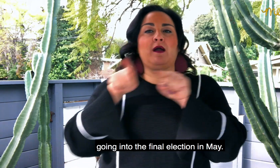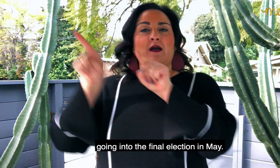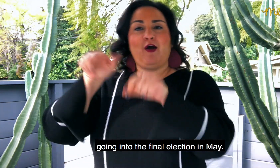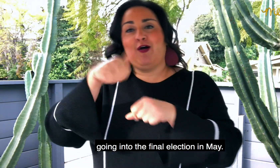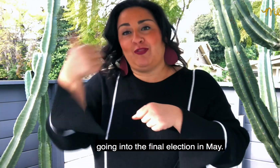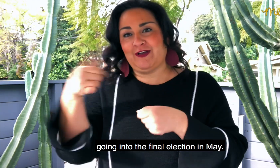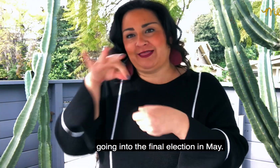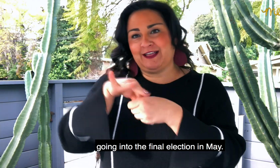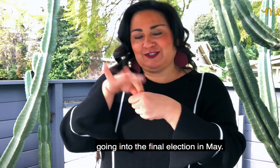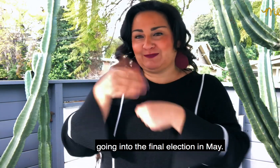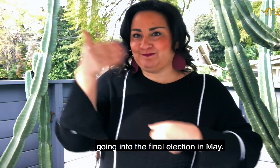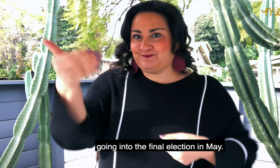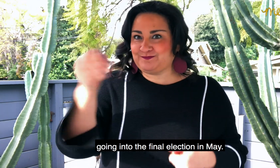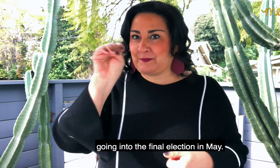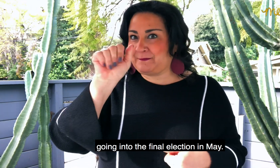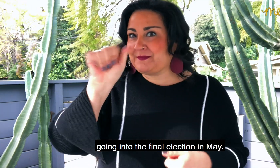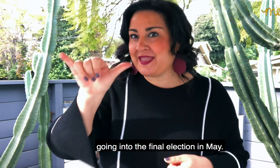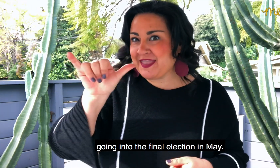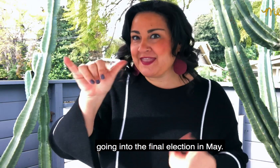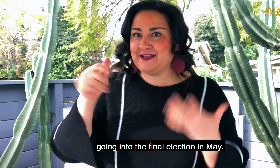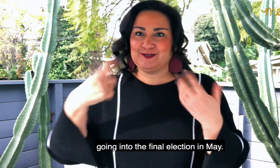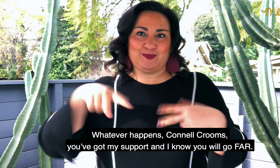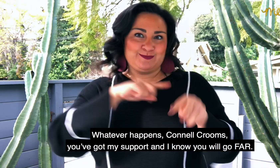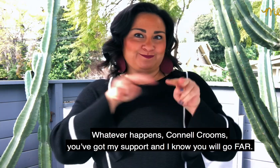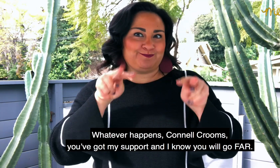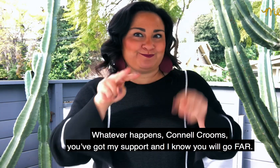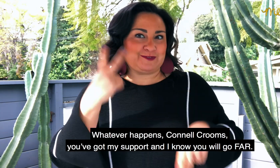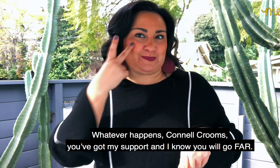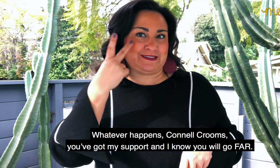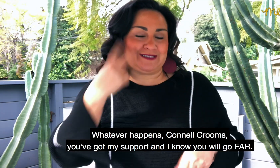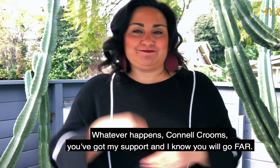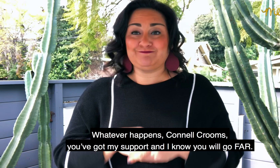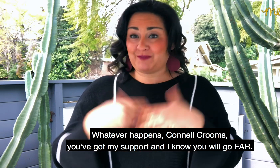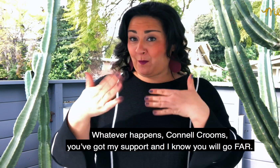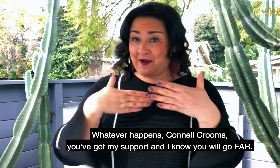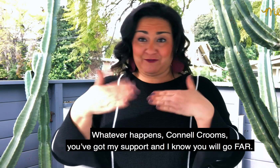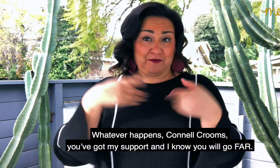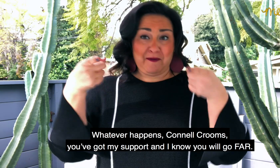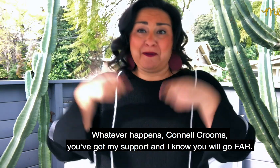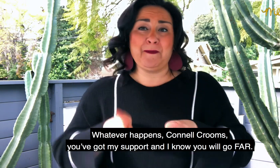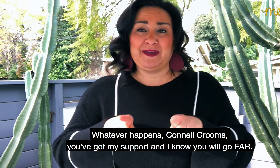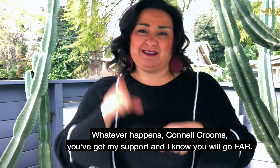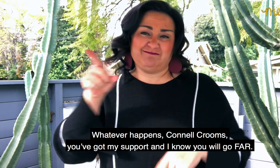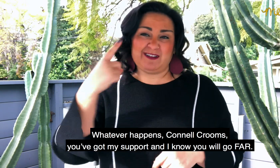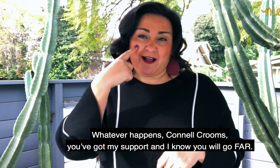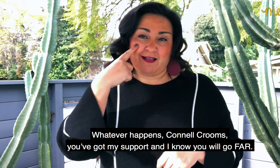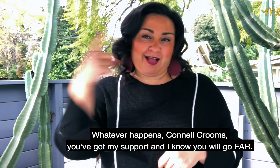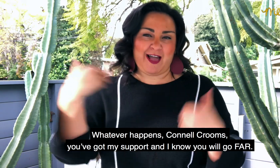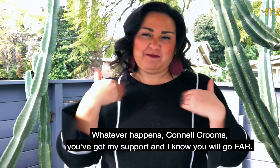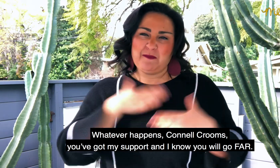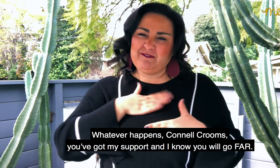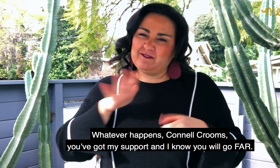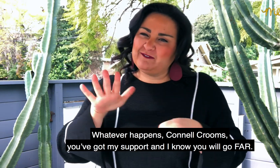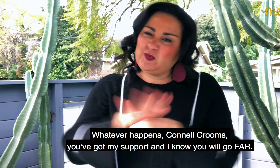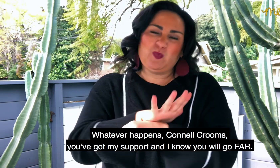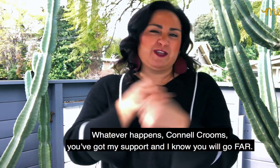going into the final election in May. Whatever happens, Connell Crooms, you've got my support,